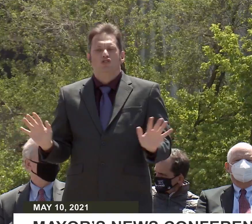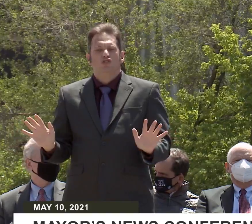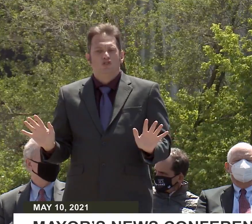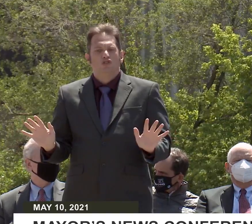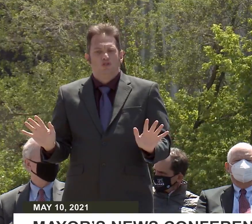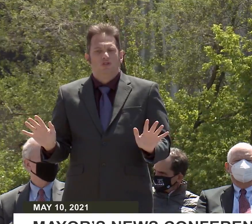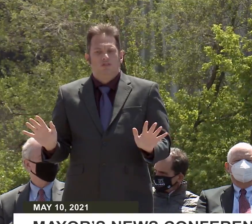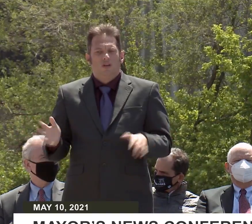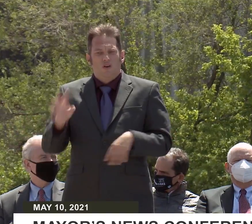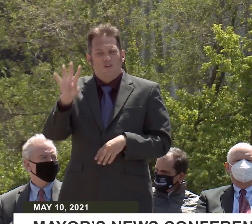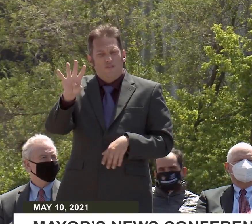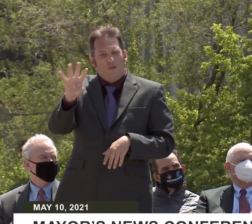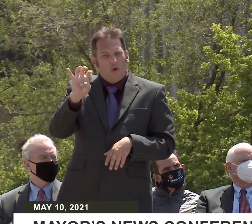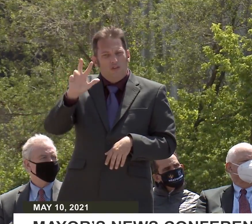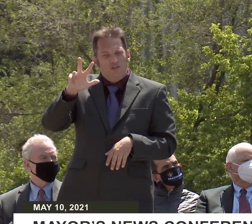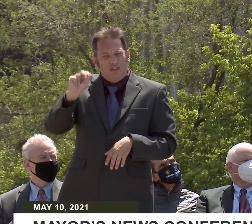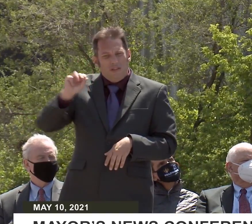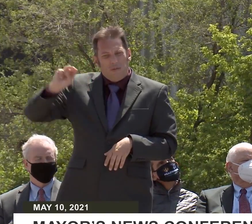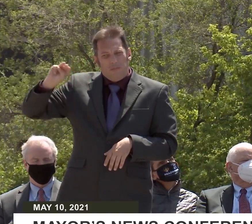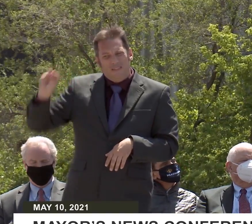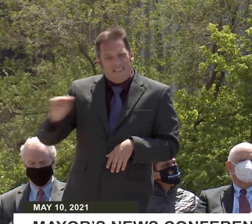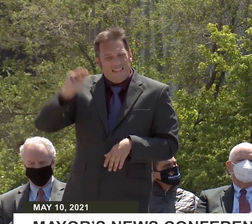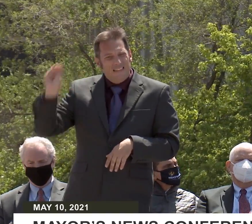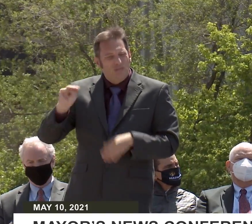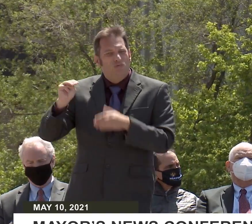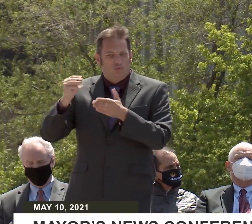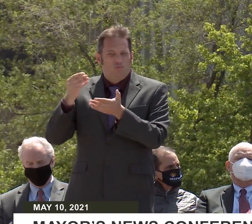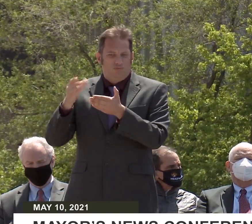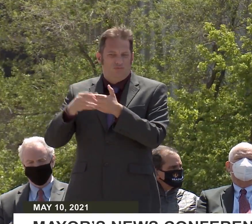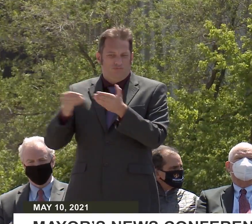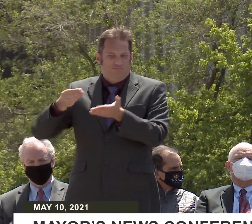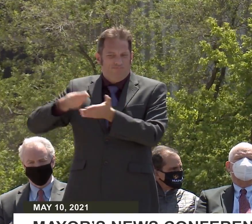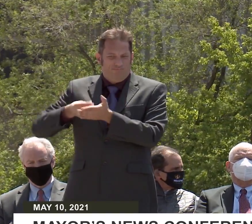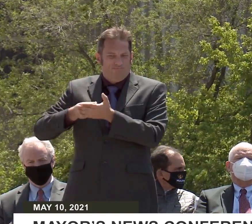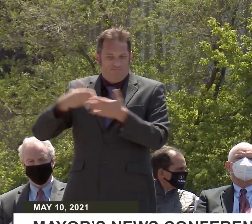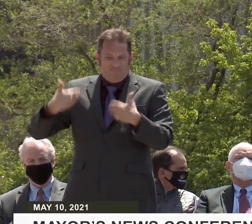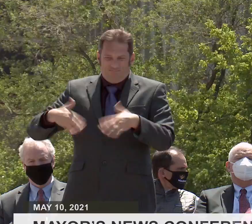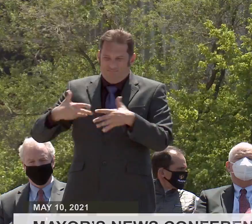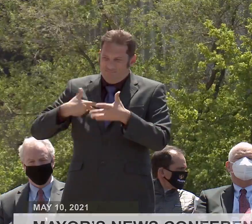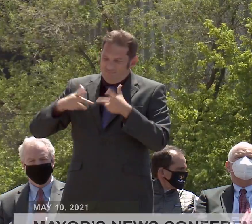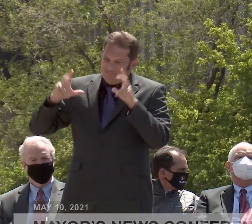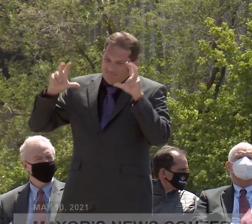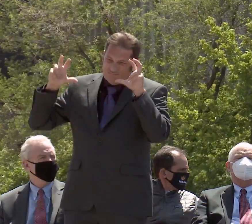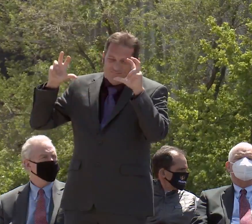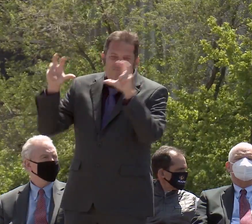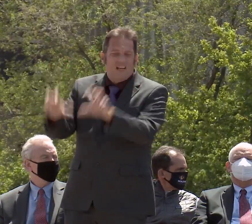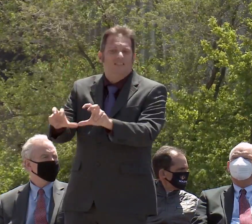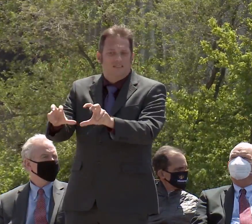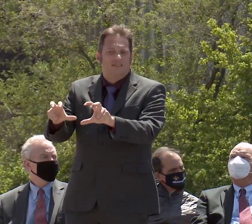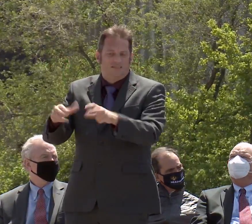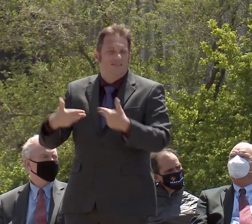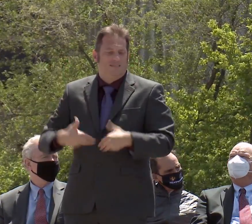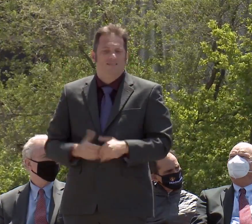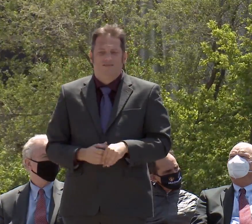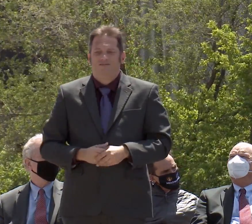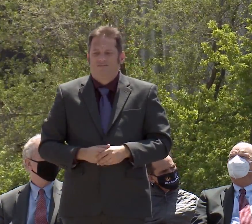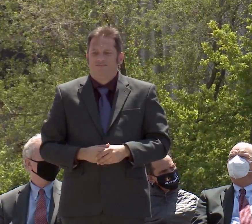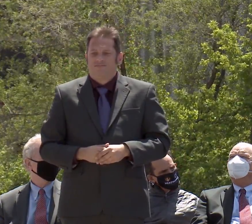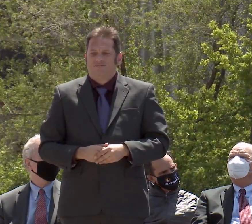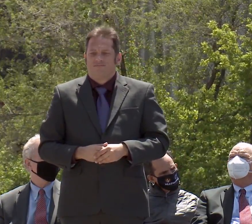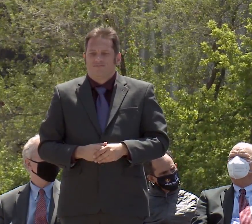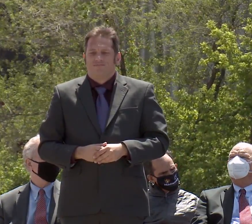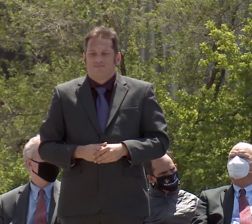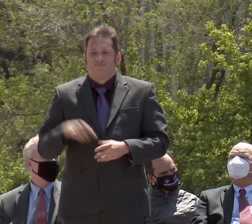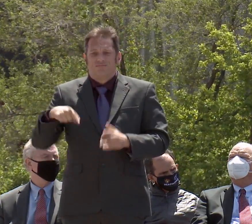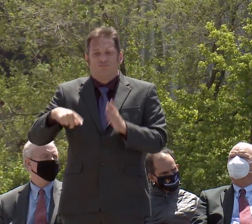$430 million of investment. Again, that's $430 million of investment. And this project helps fulfill